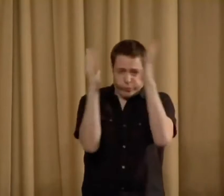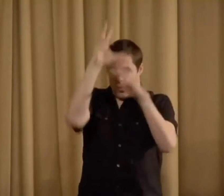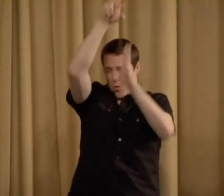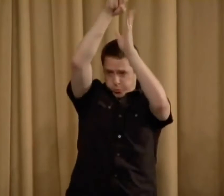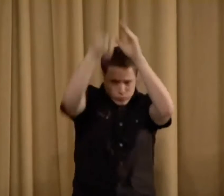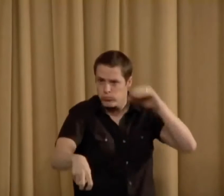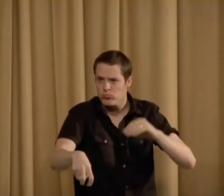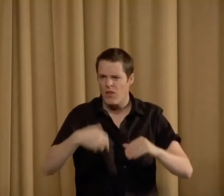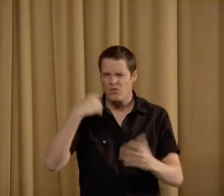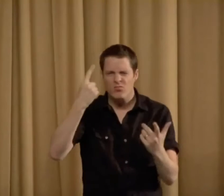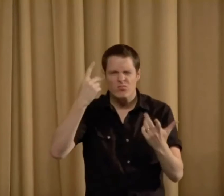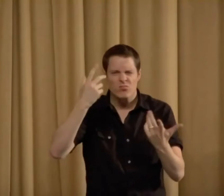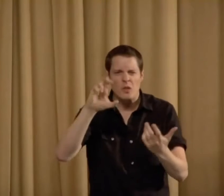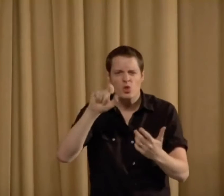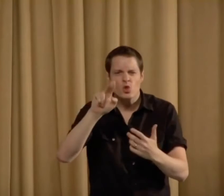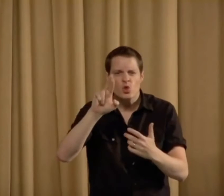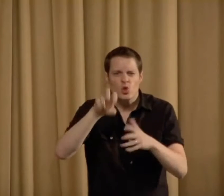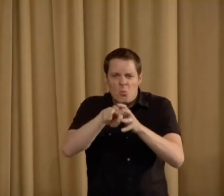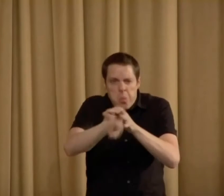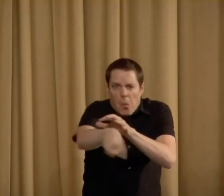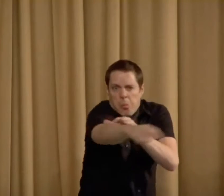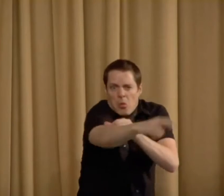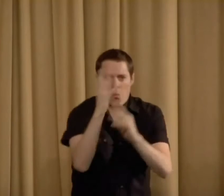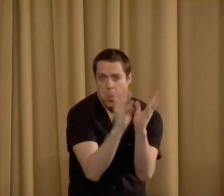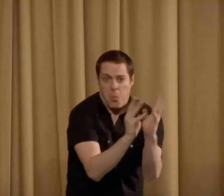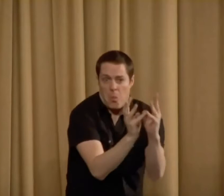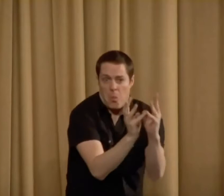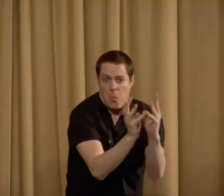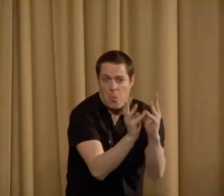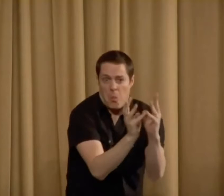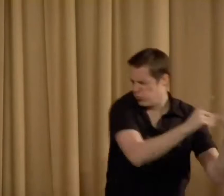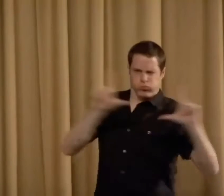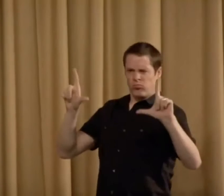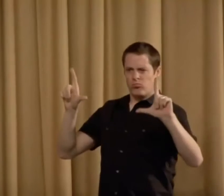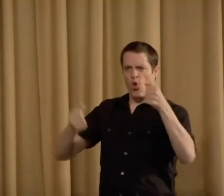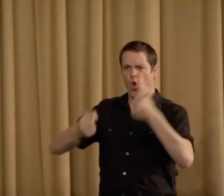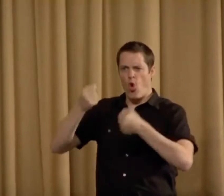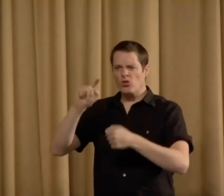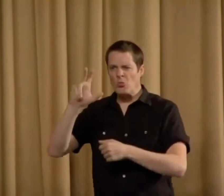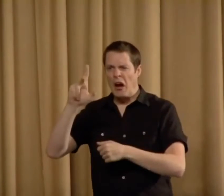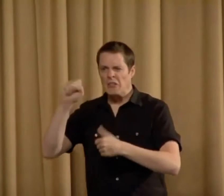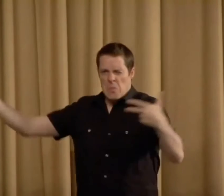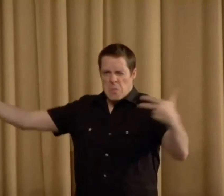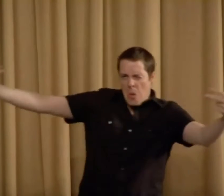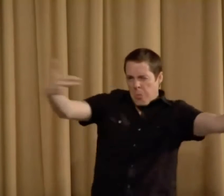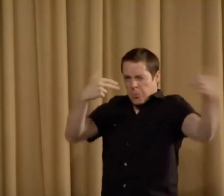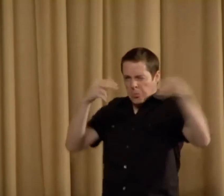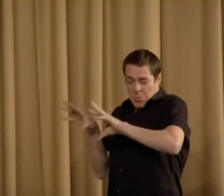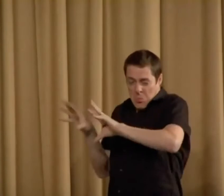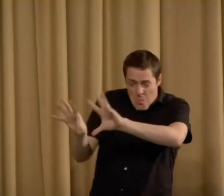lights. Wind is happening and moving the trees. And we see something wobbling through the trees, and cars and trucks are moving